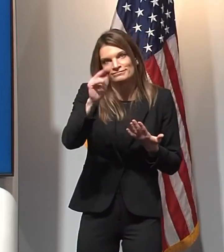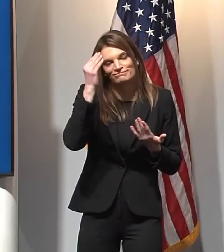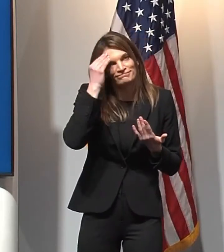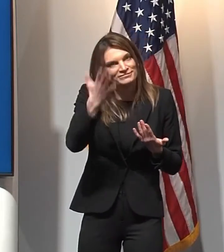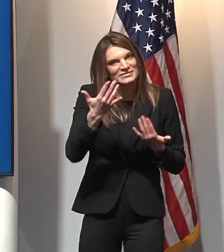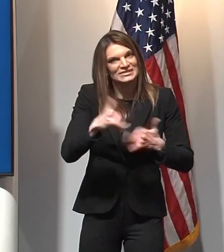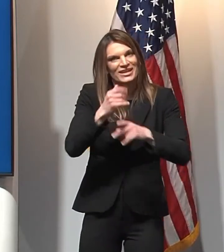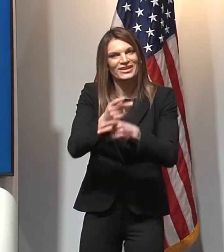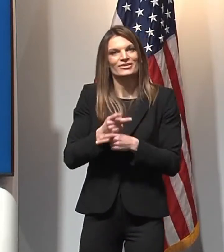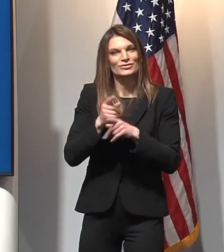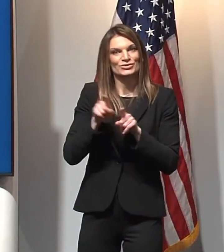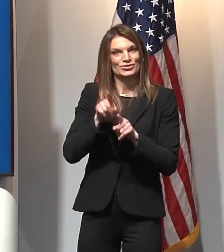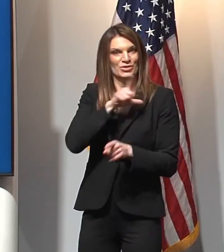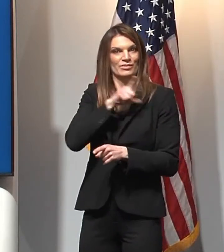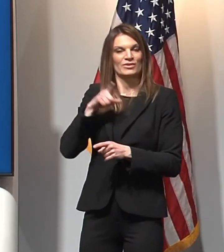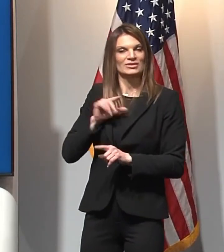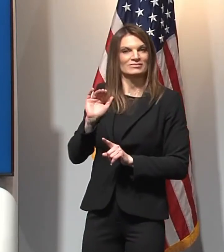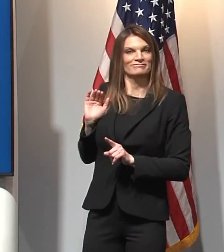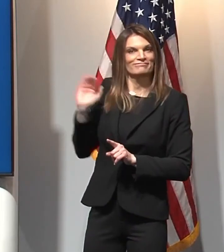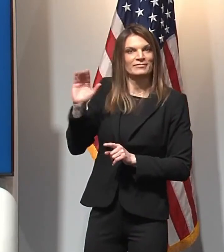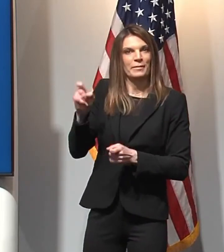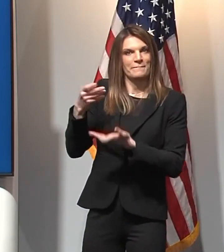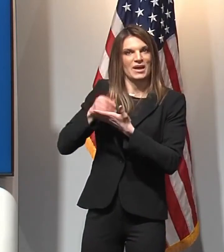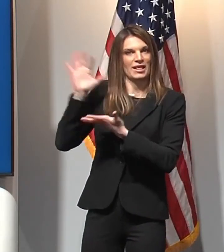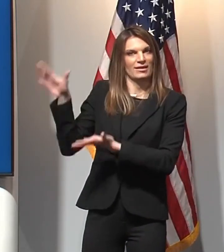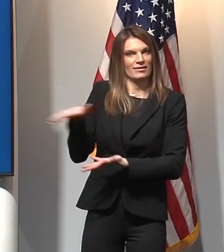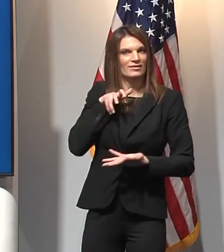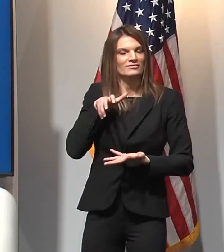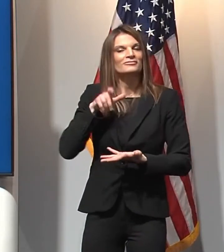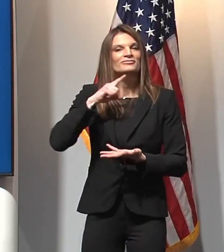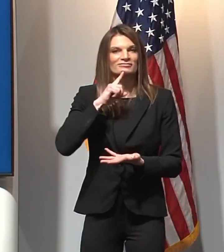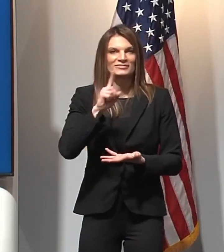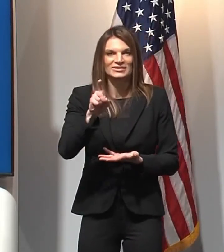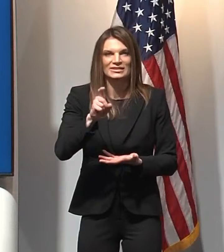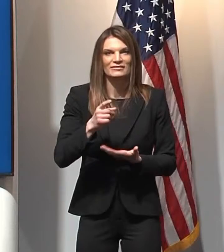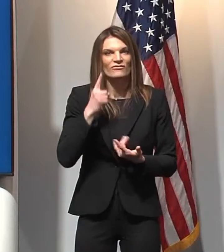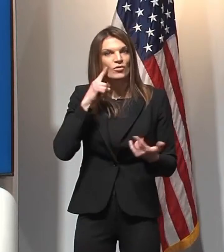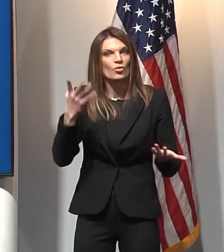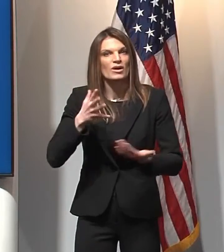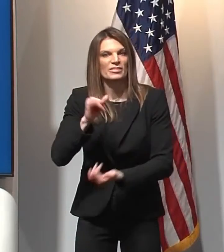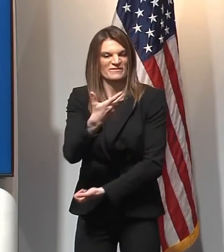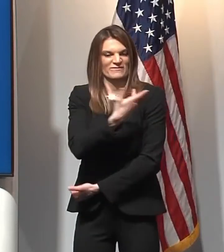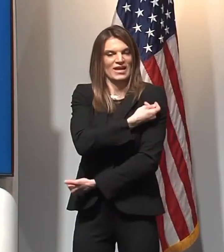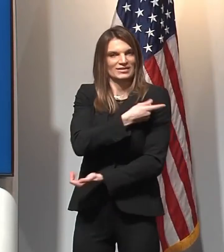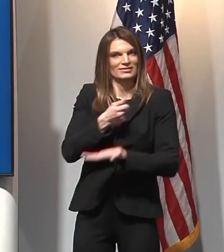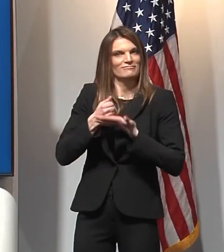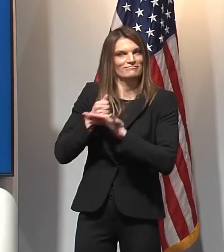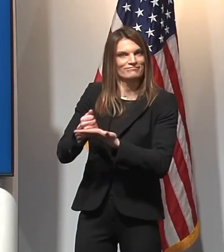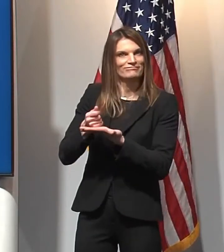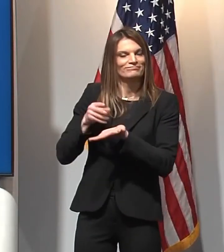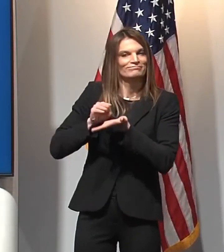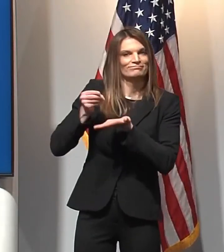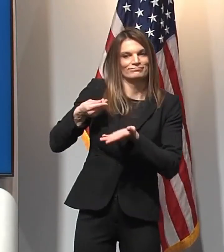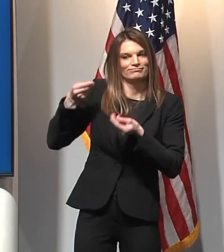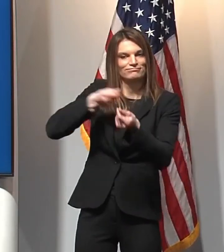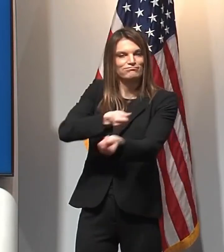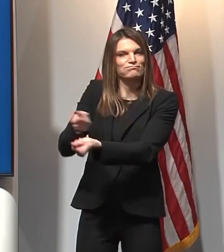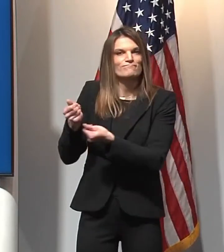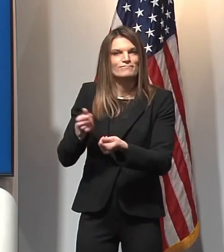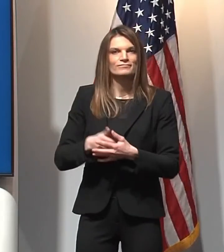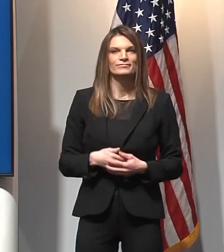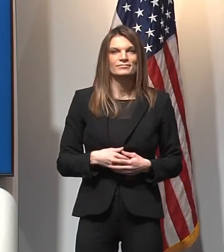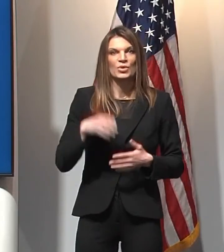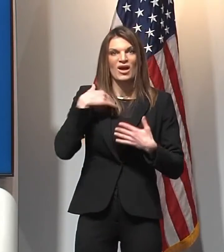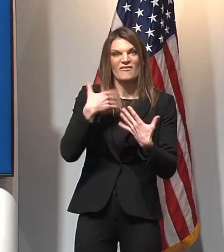deploy the resources that have been allocated to Michigan to bolster our efforts to fight the vaccine. You know, there are billions that have been sent